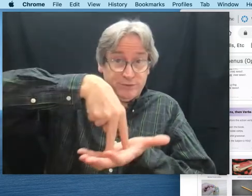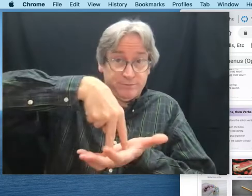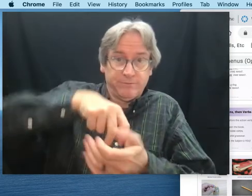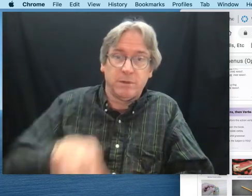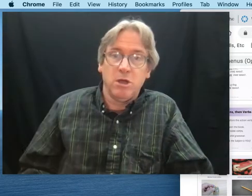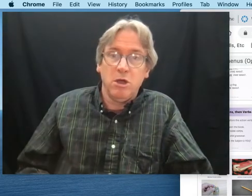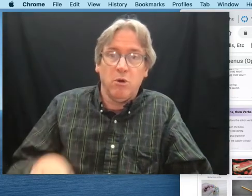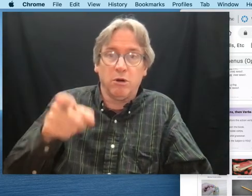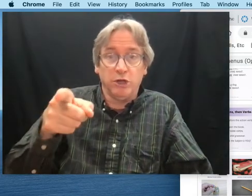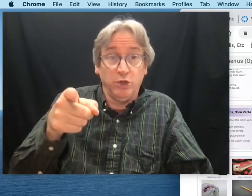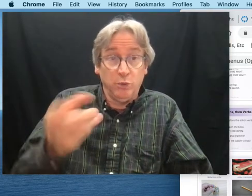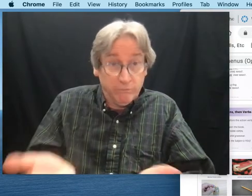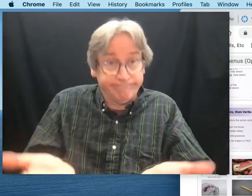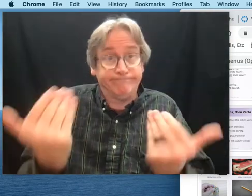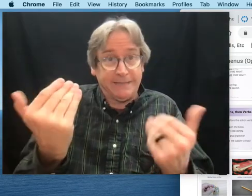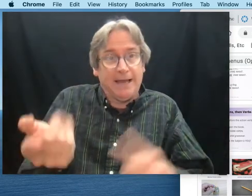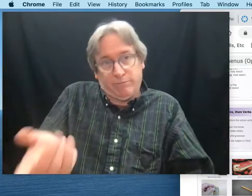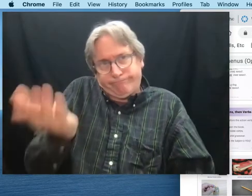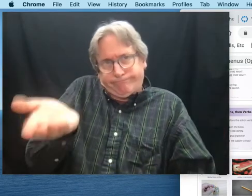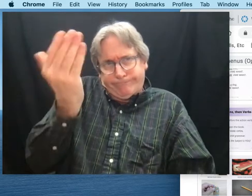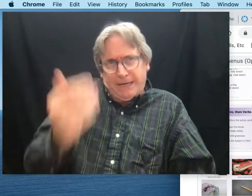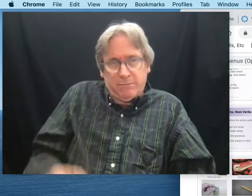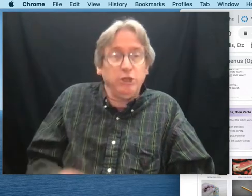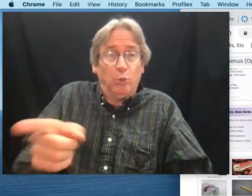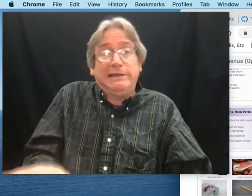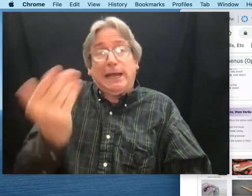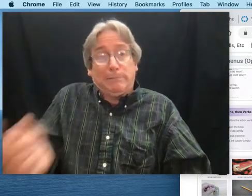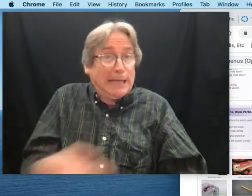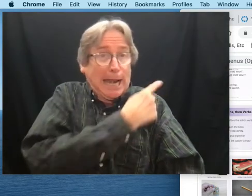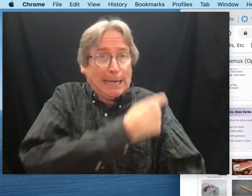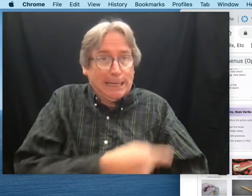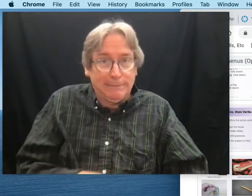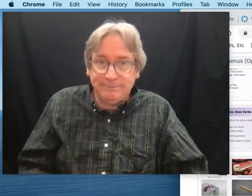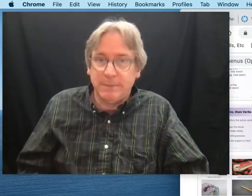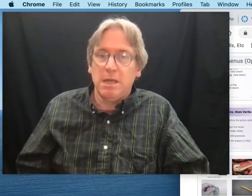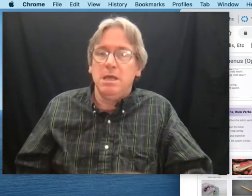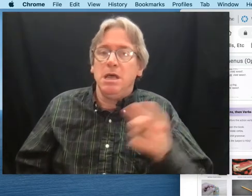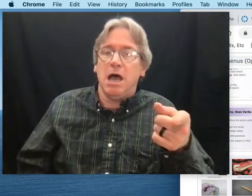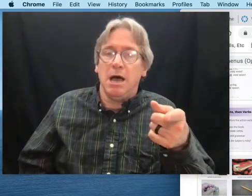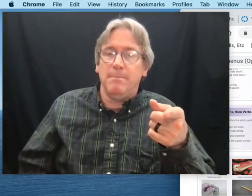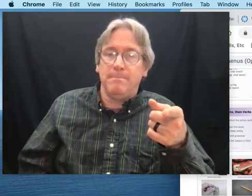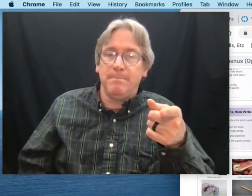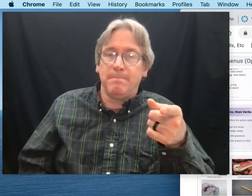you. Or you get up. Get up. You get up. Get out of here.